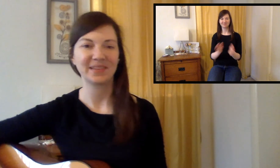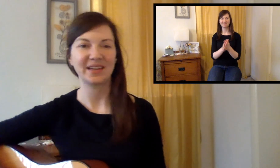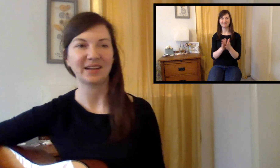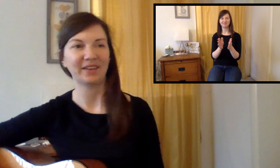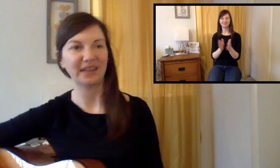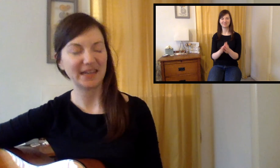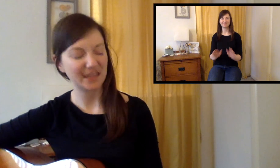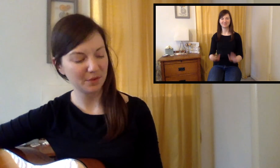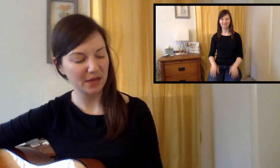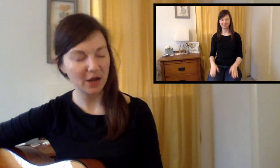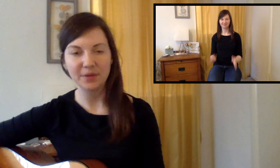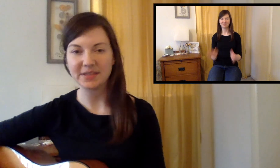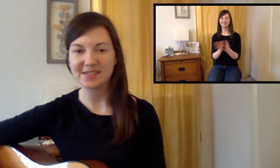2. Alright, here we go with the song.